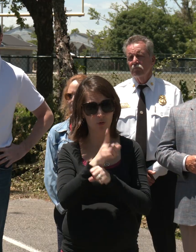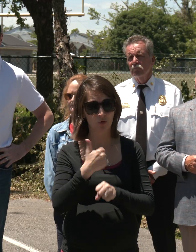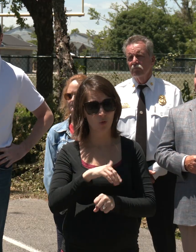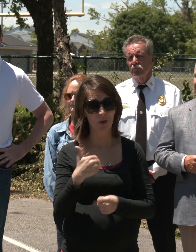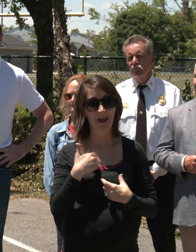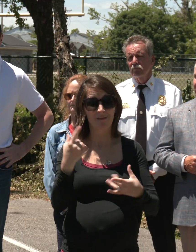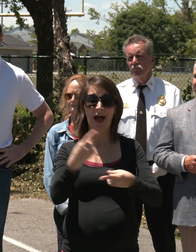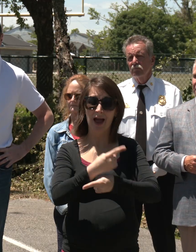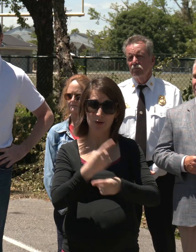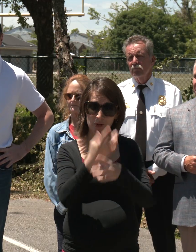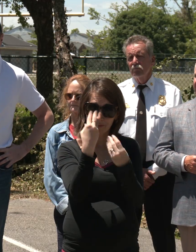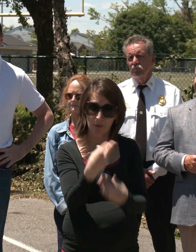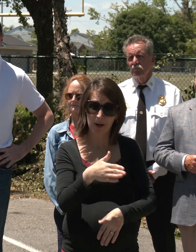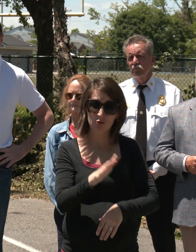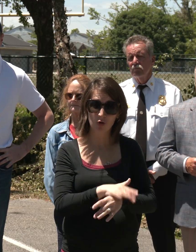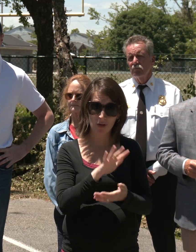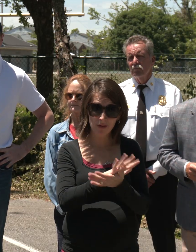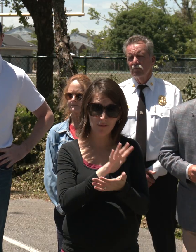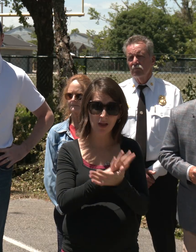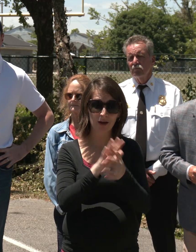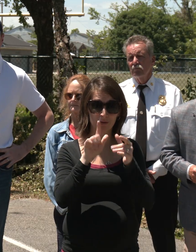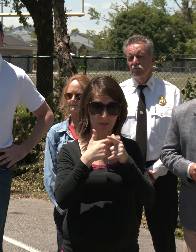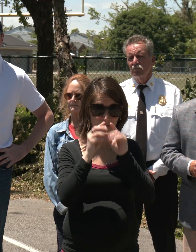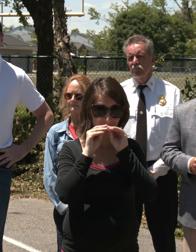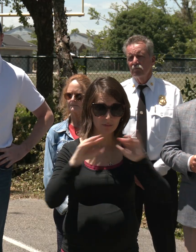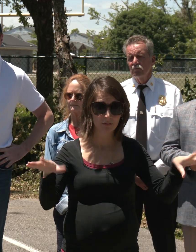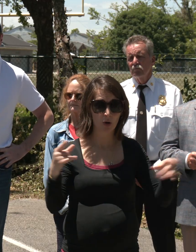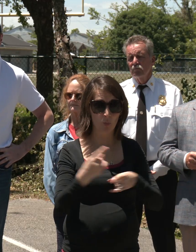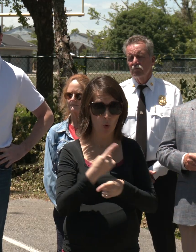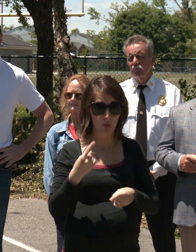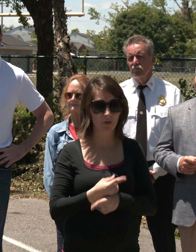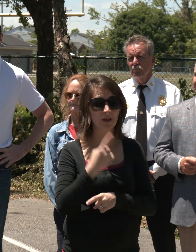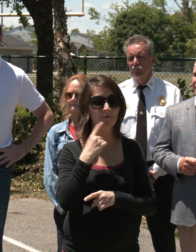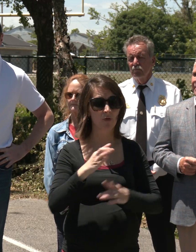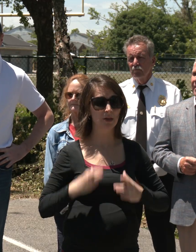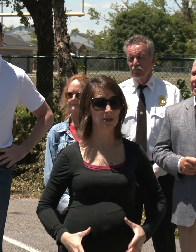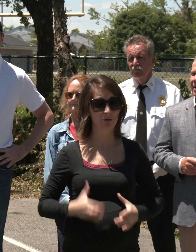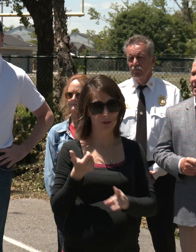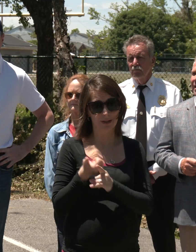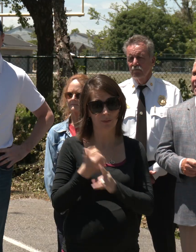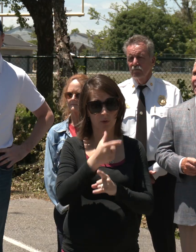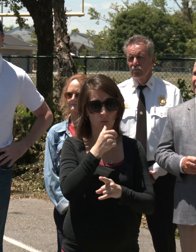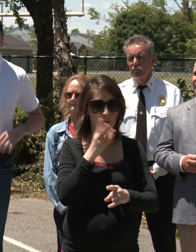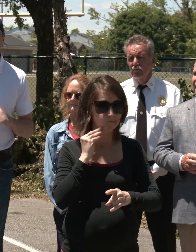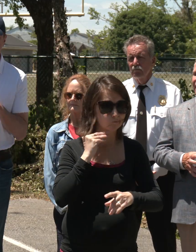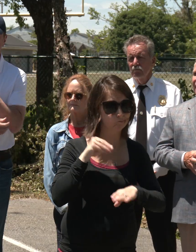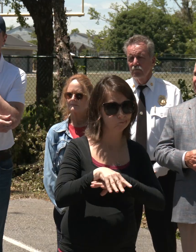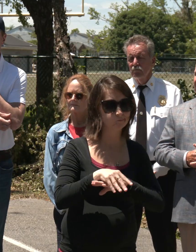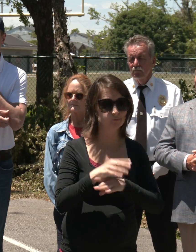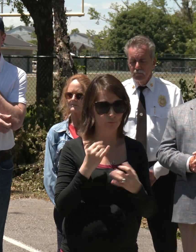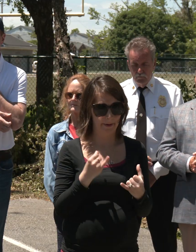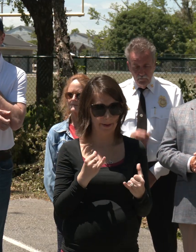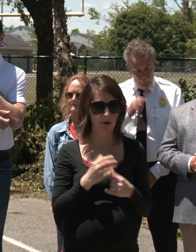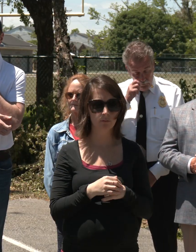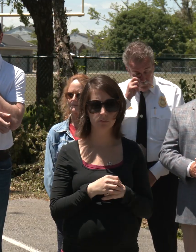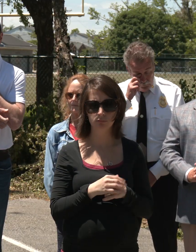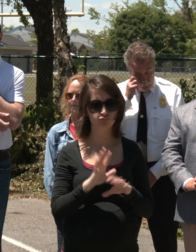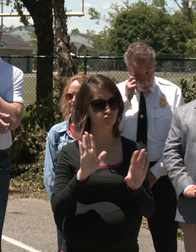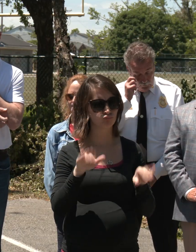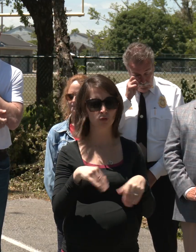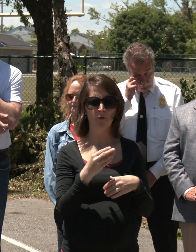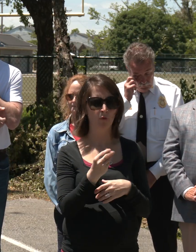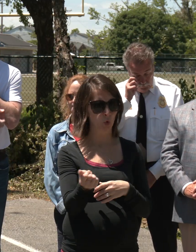accurate information on flyers and get those distributed to the citizens that are affected. Those are just a